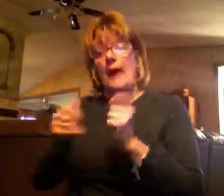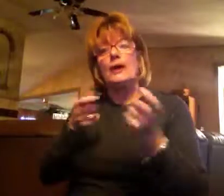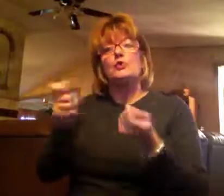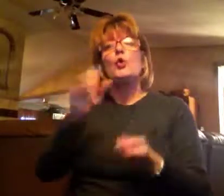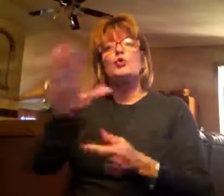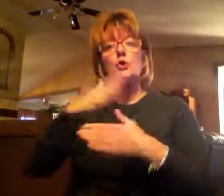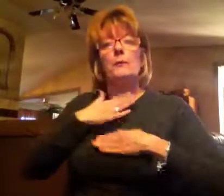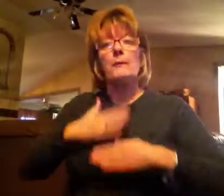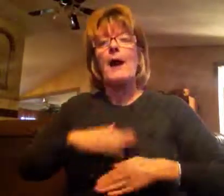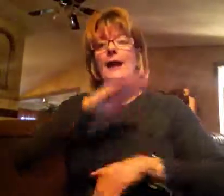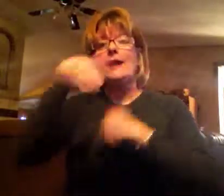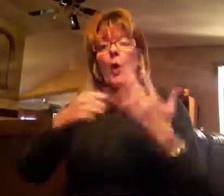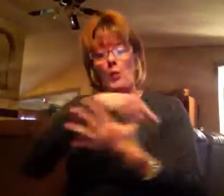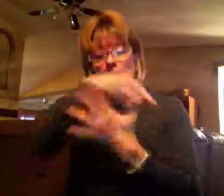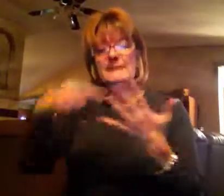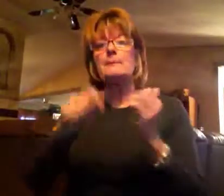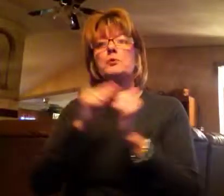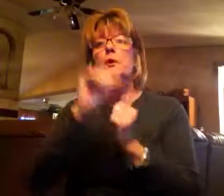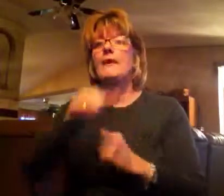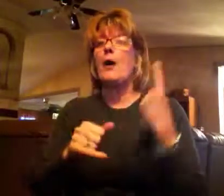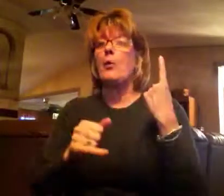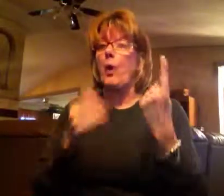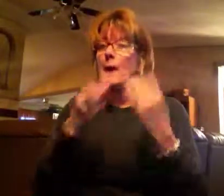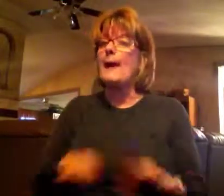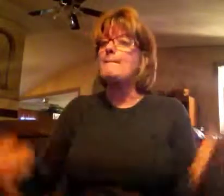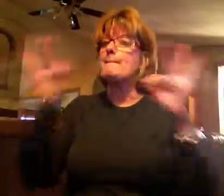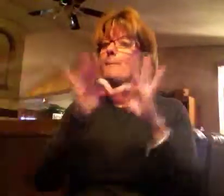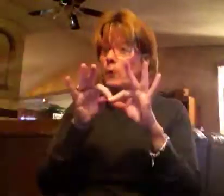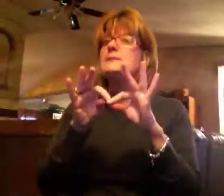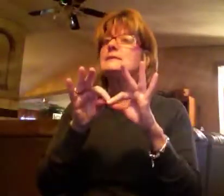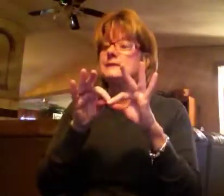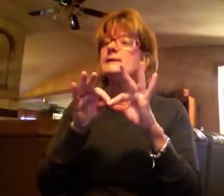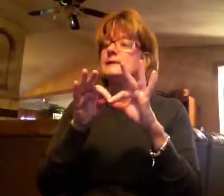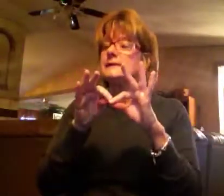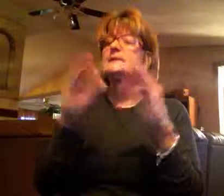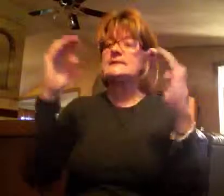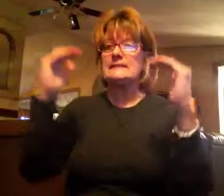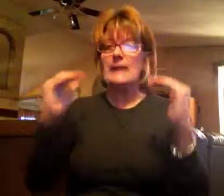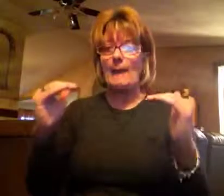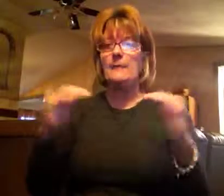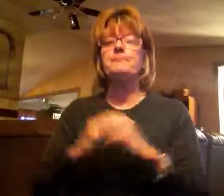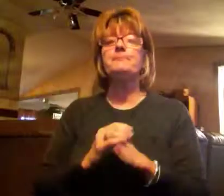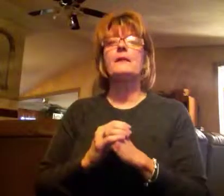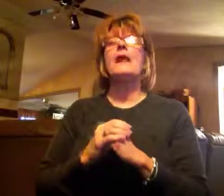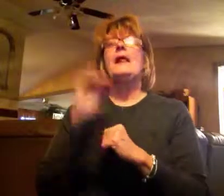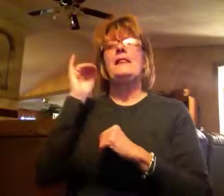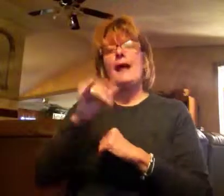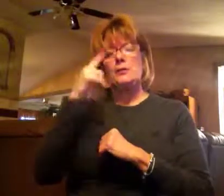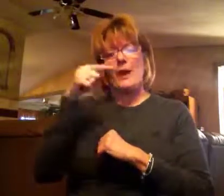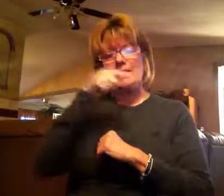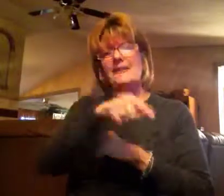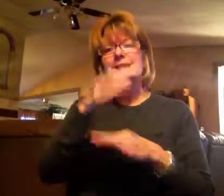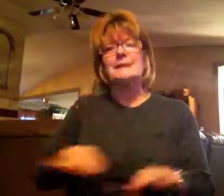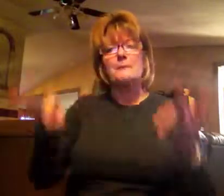step. Now, here's why this step is so important. Remember when I told you, it was